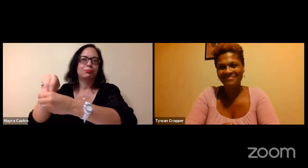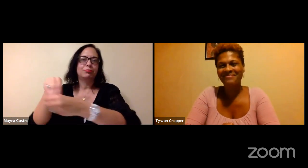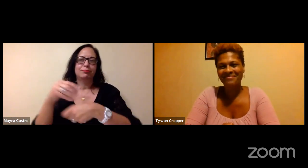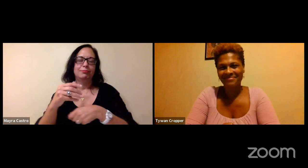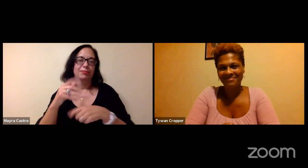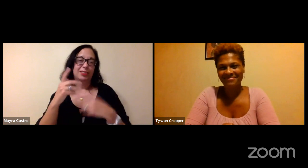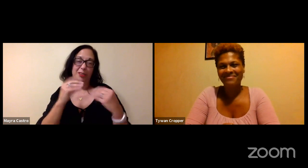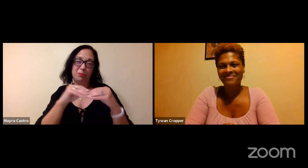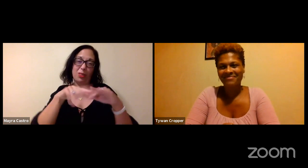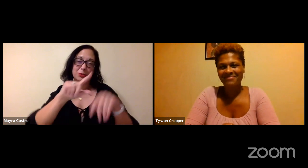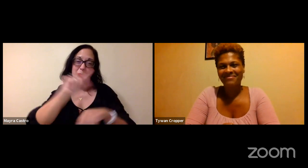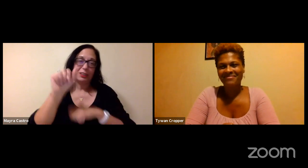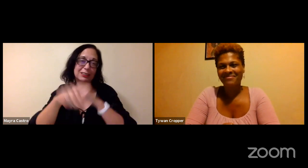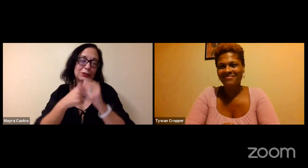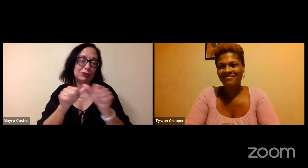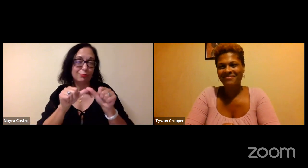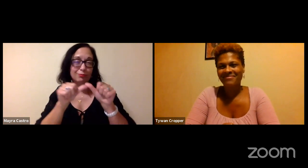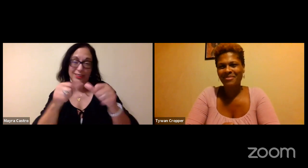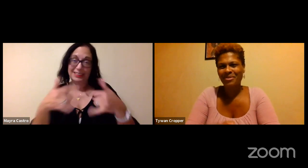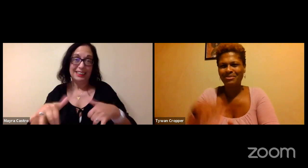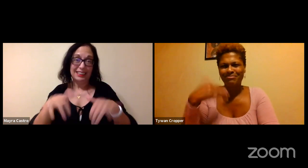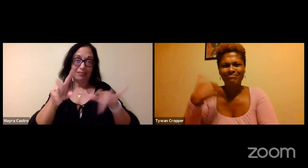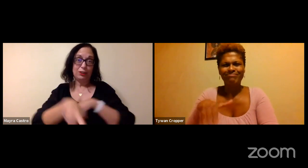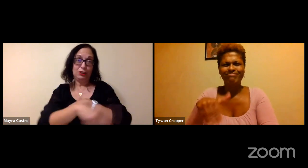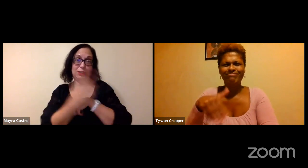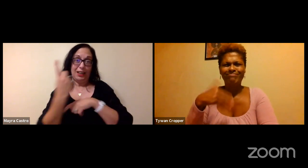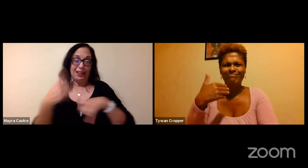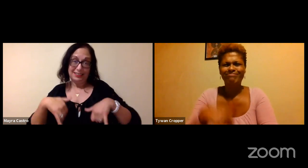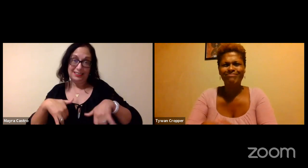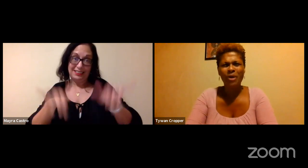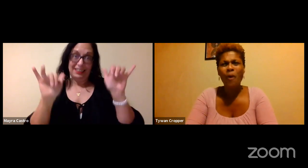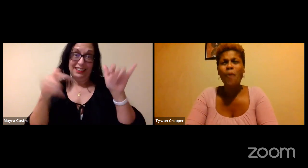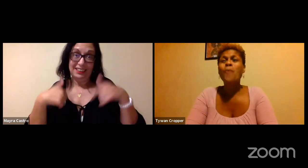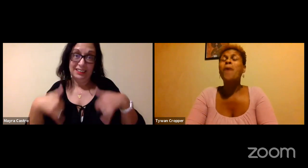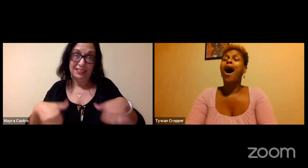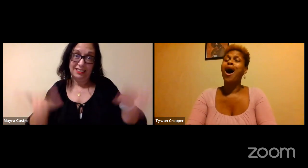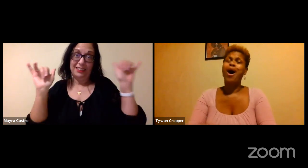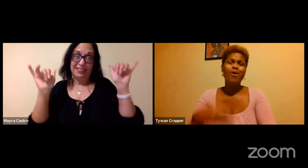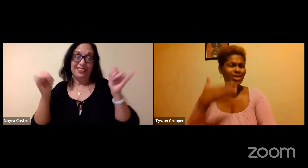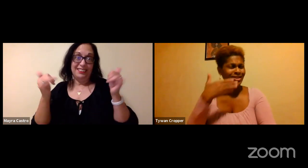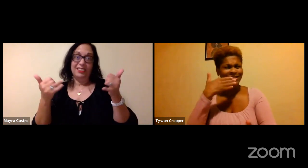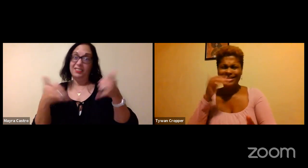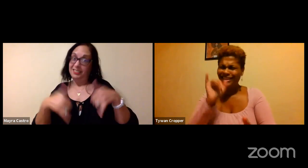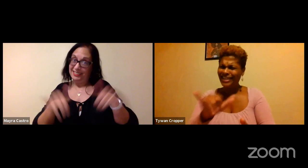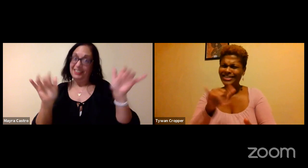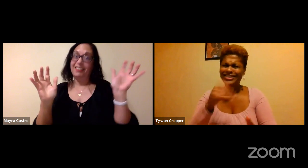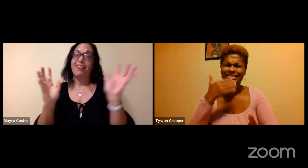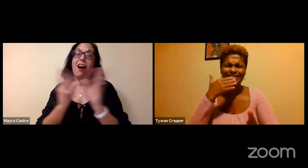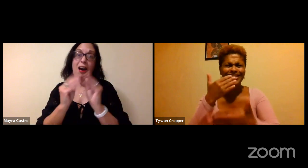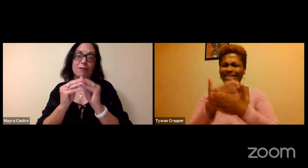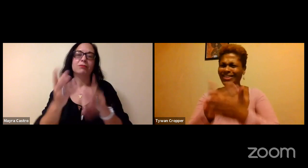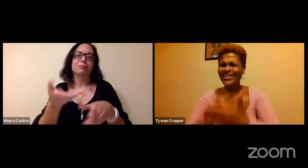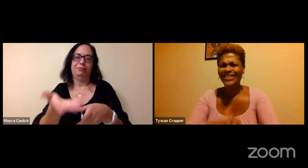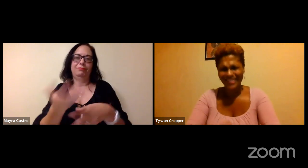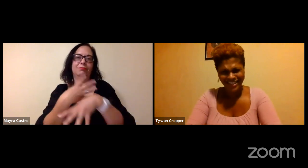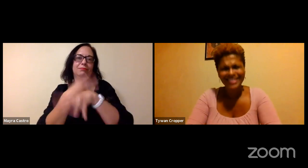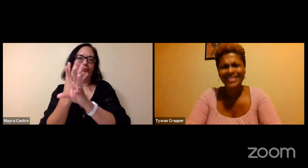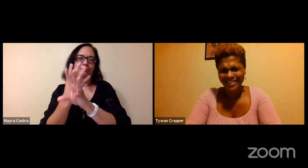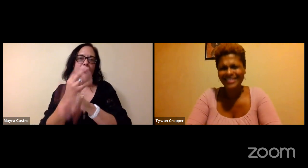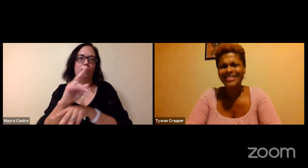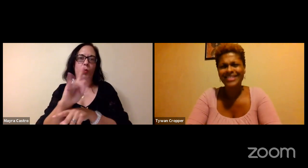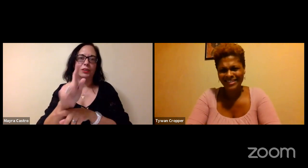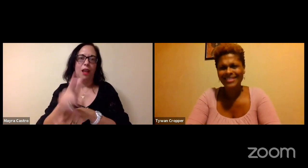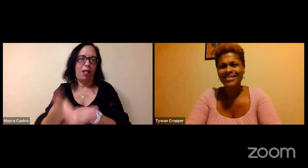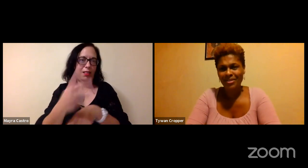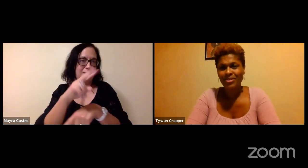All these different experiences that I've had for the last 20 years to where I started to where I am